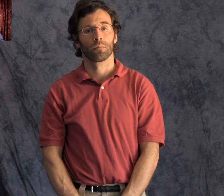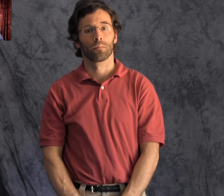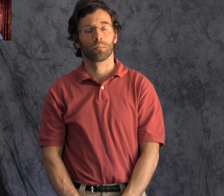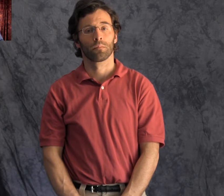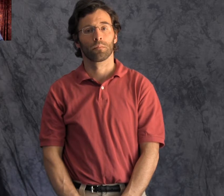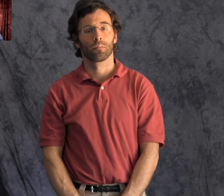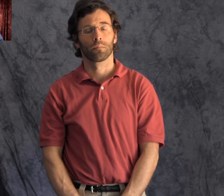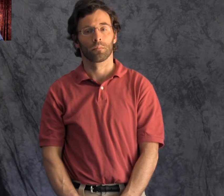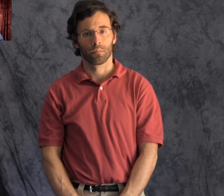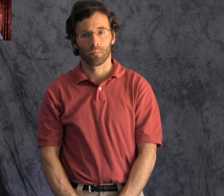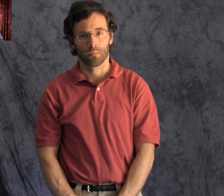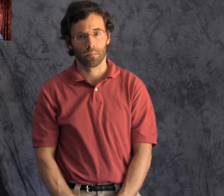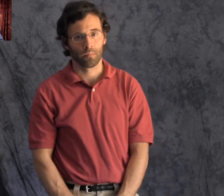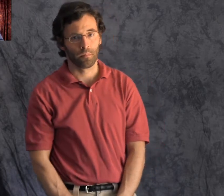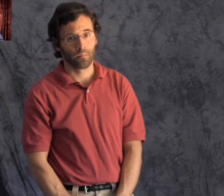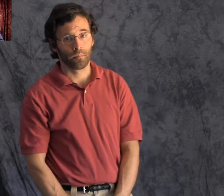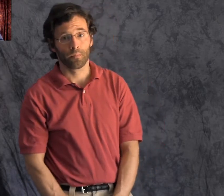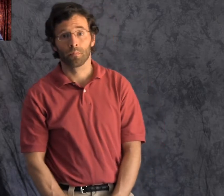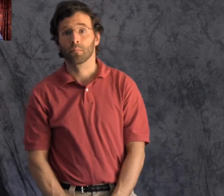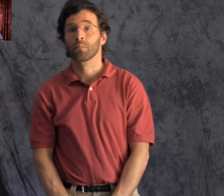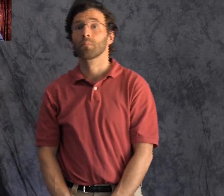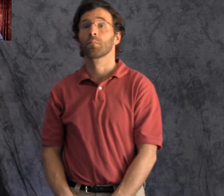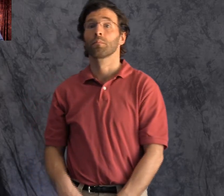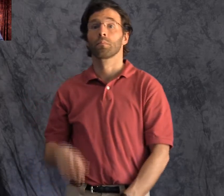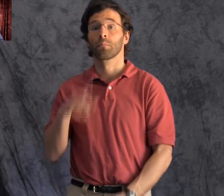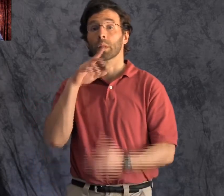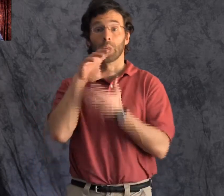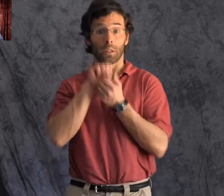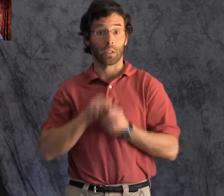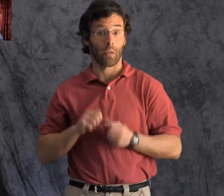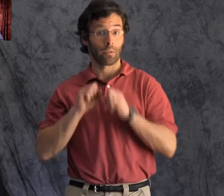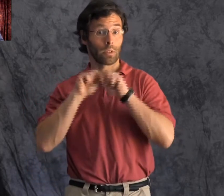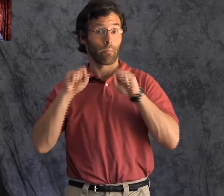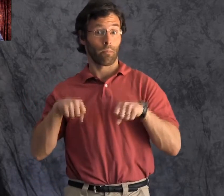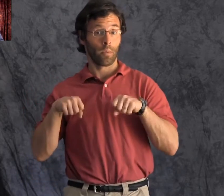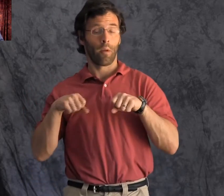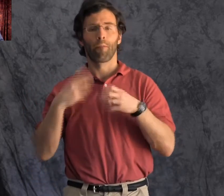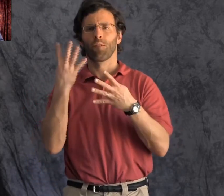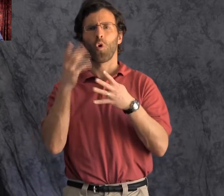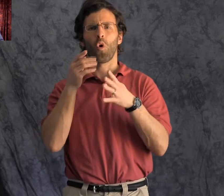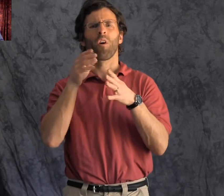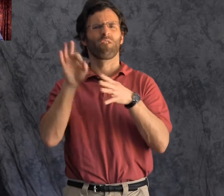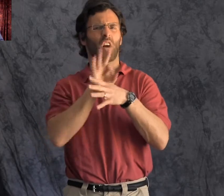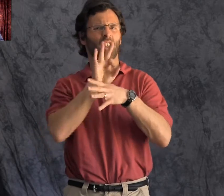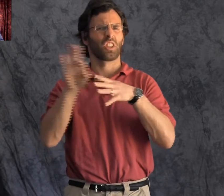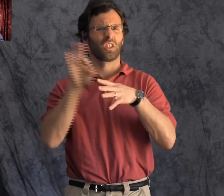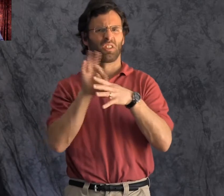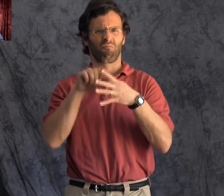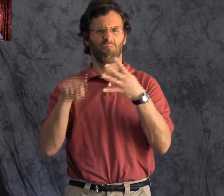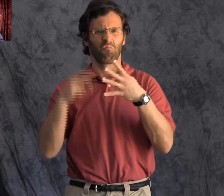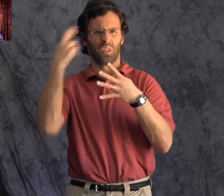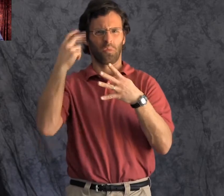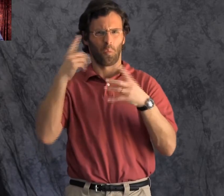body. Second, the digestive system is designed to allow you to break down those food